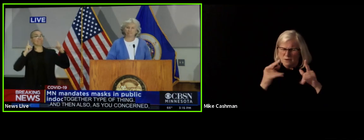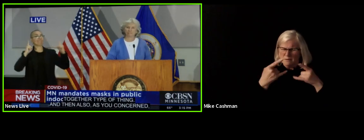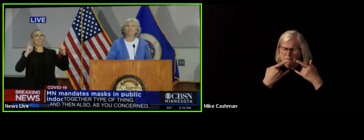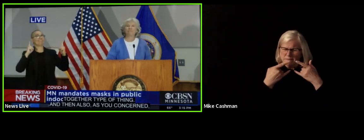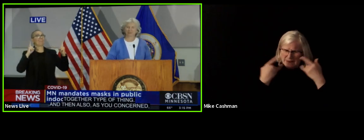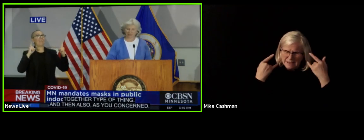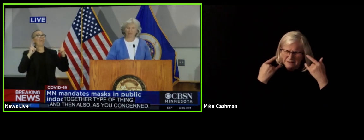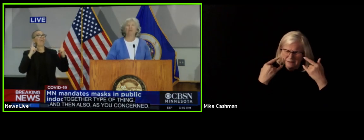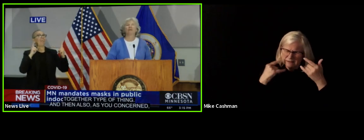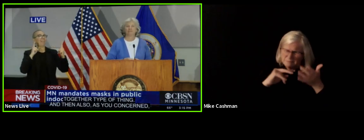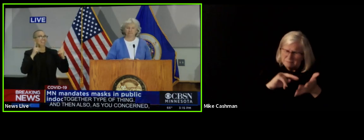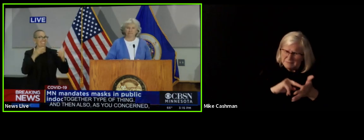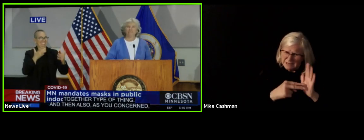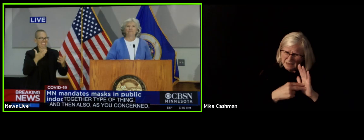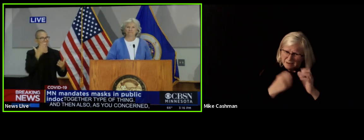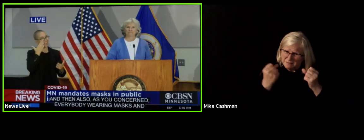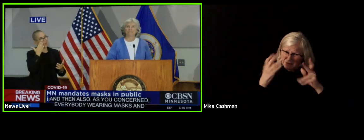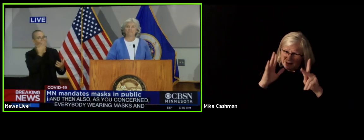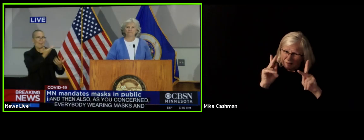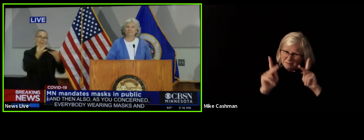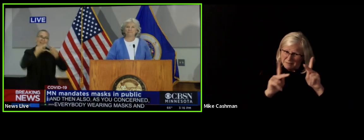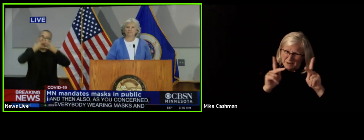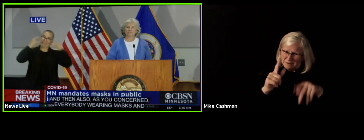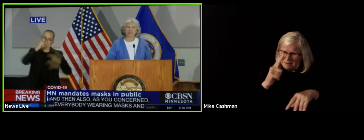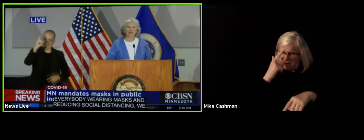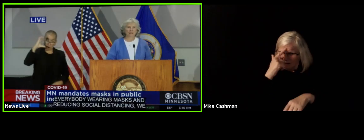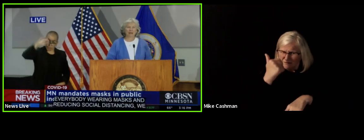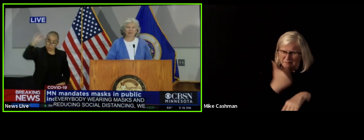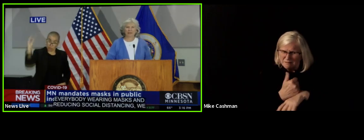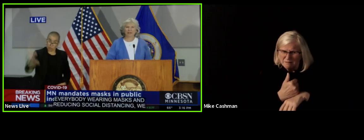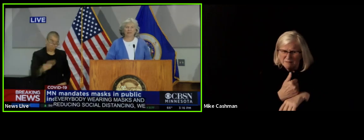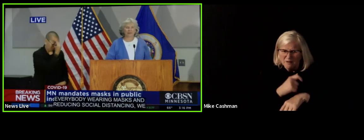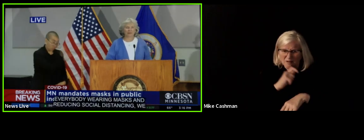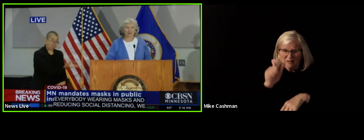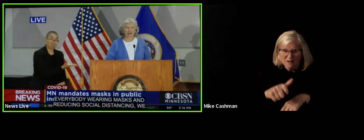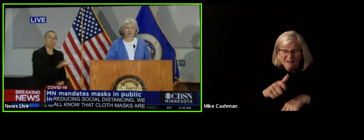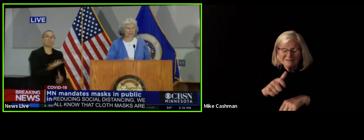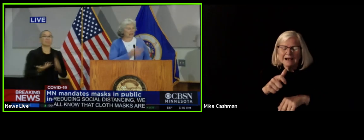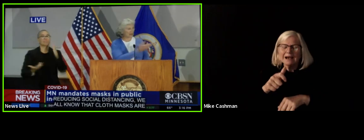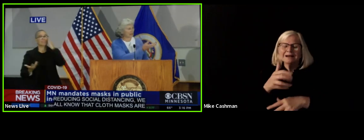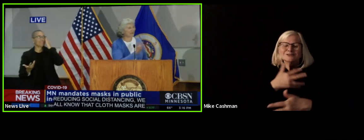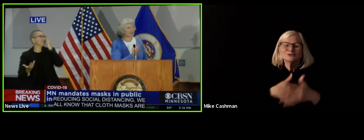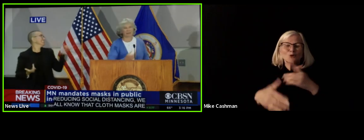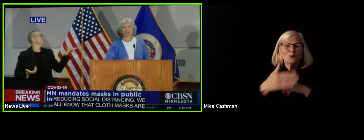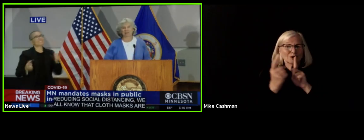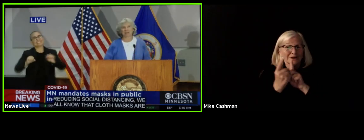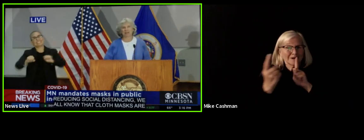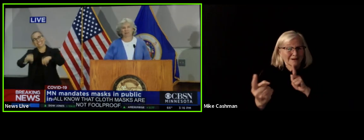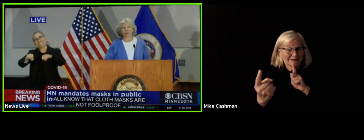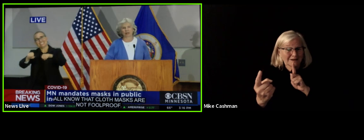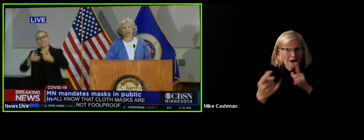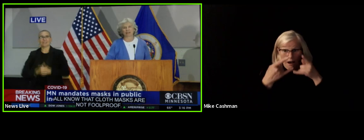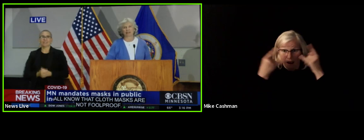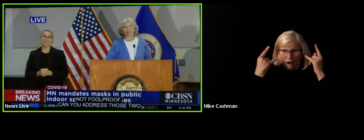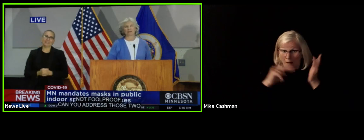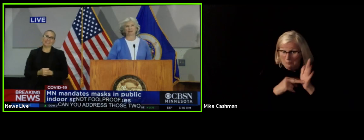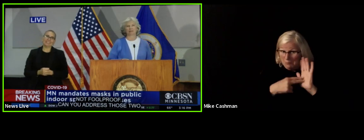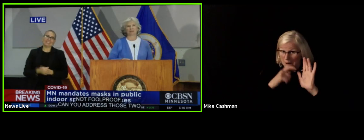masks are not foolproof. Could you address those two issues, please? Thank you for that question. I think several of us have made that point,